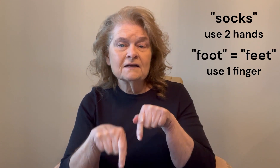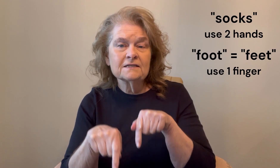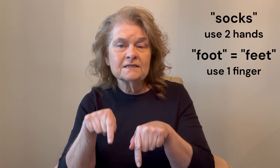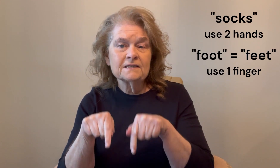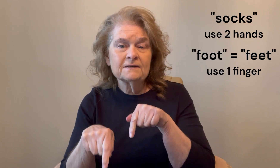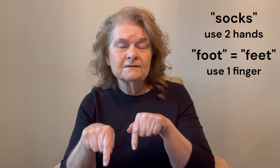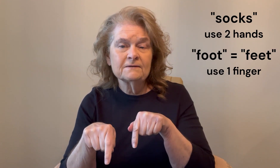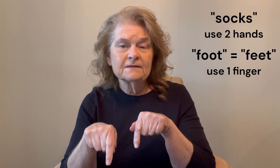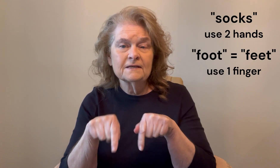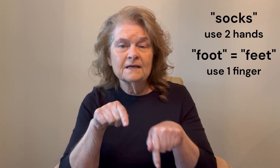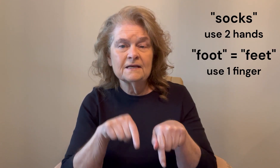socks,